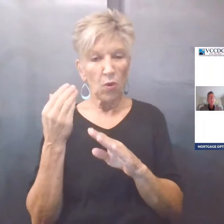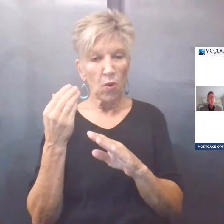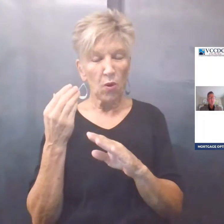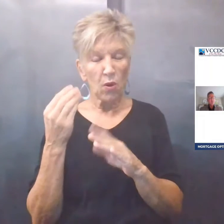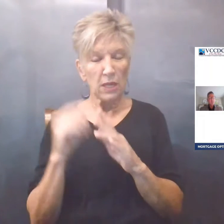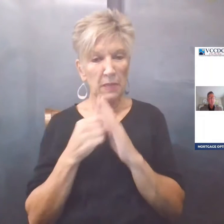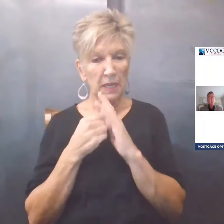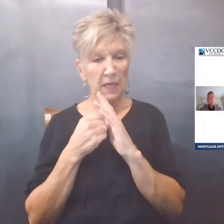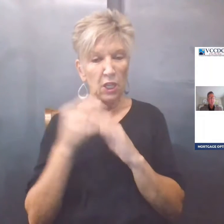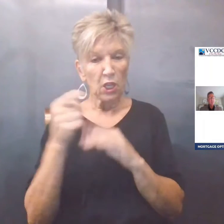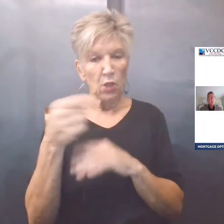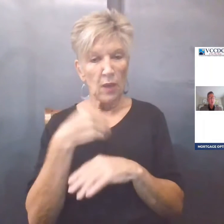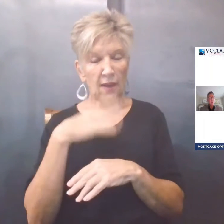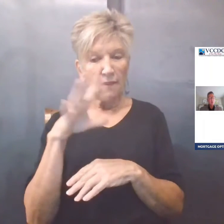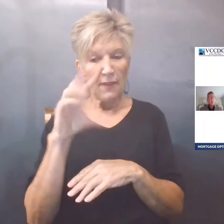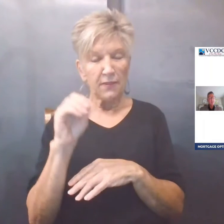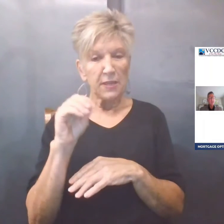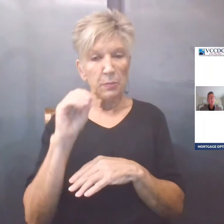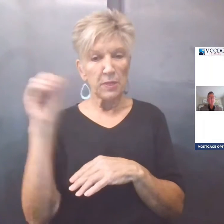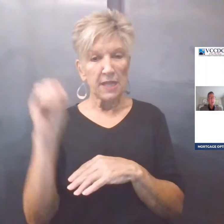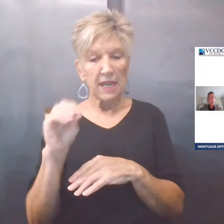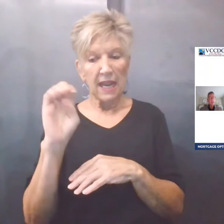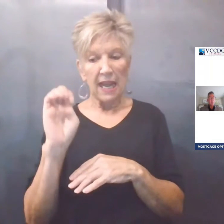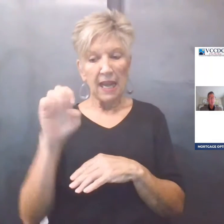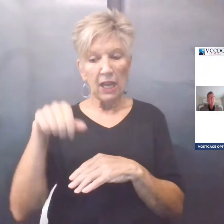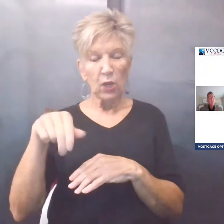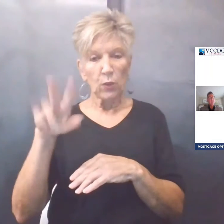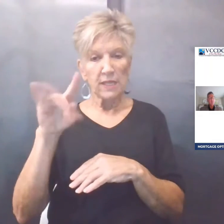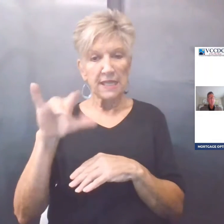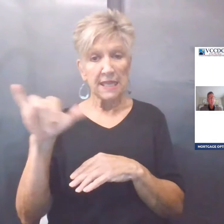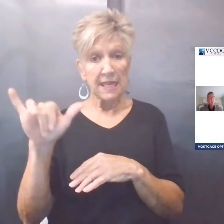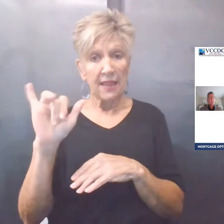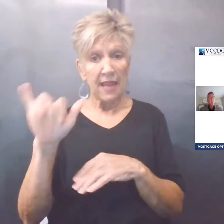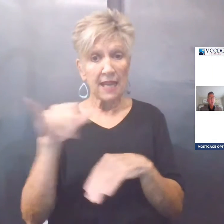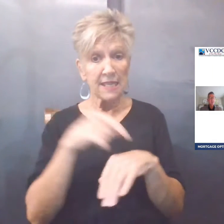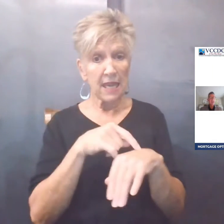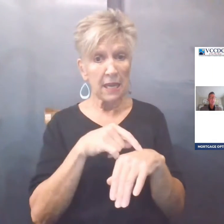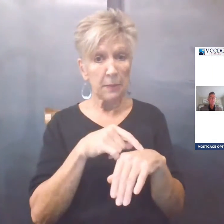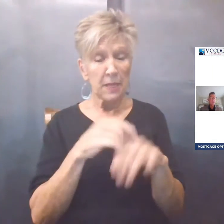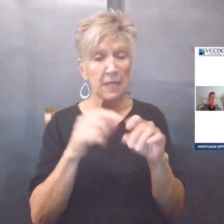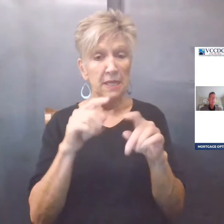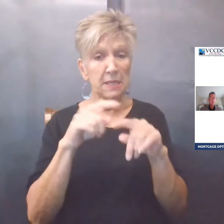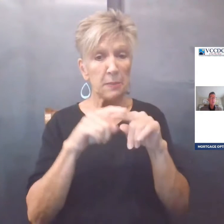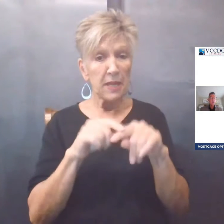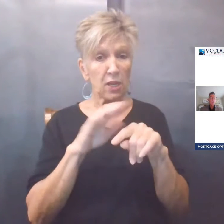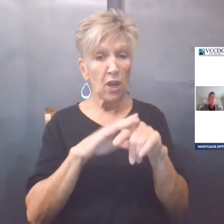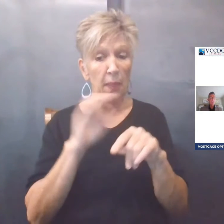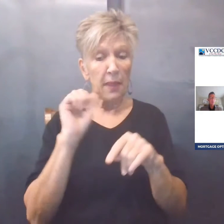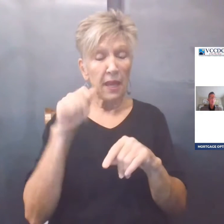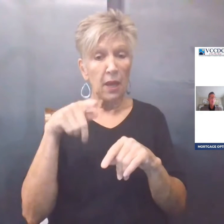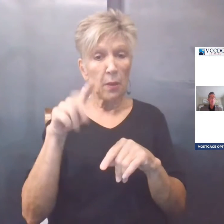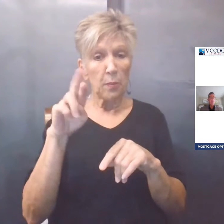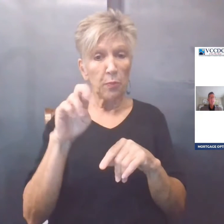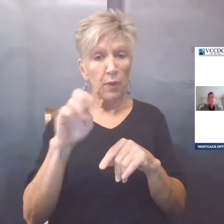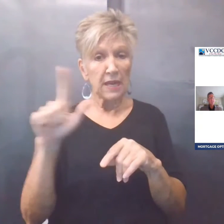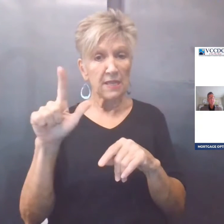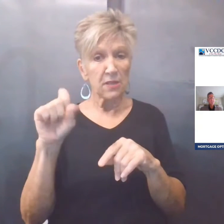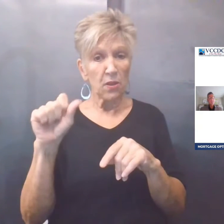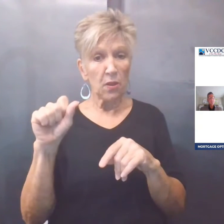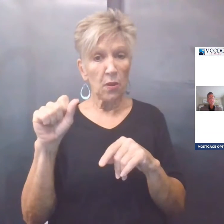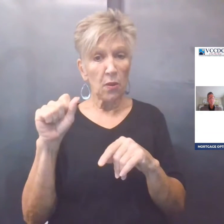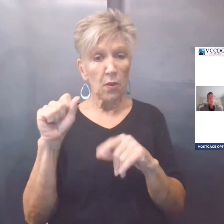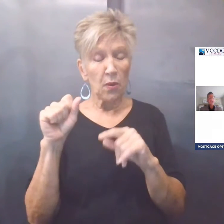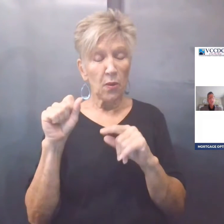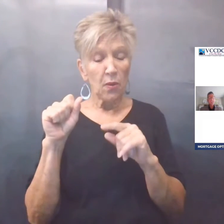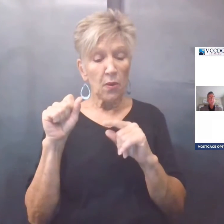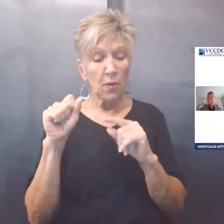have 50% equity at your home at that time based on the appraisal done by that lender. So that doesn't